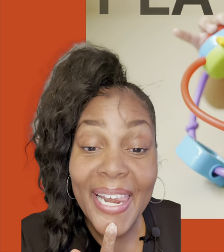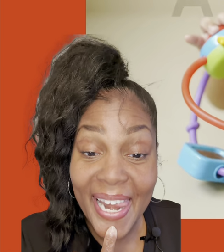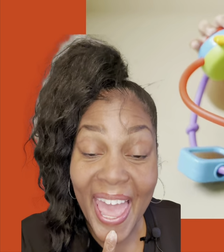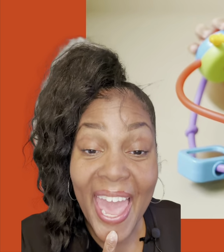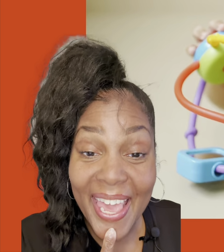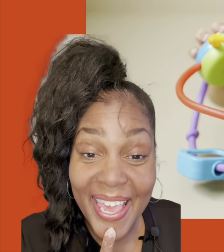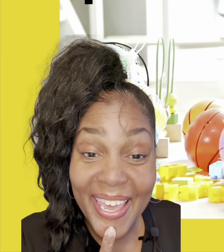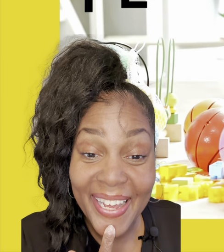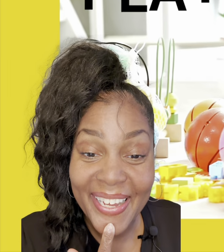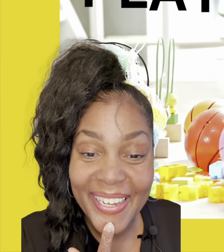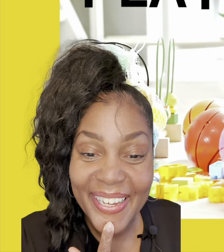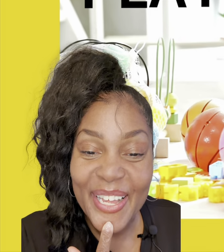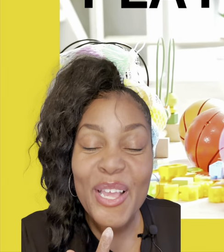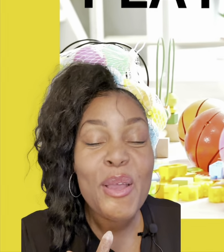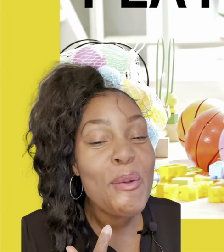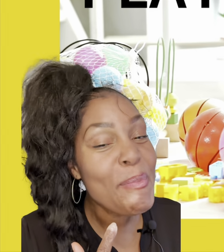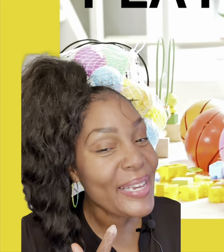Play.